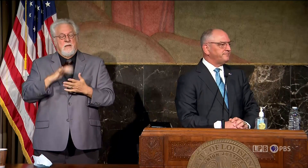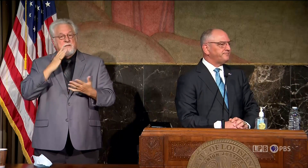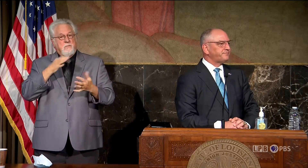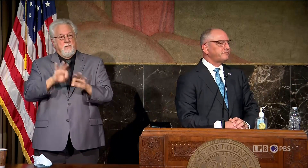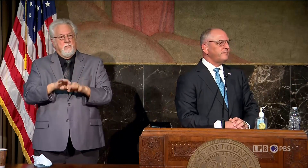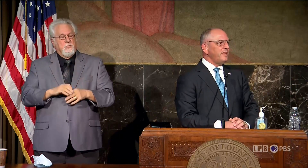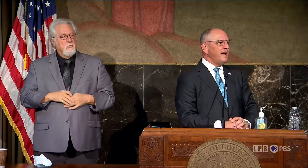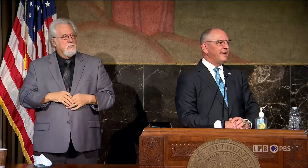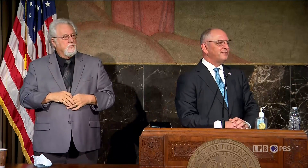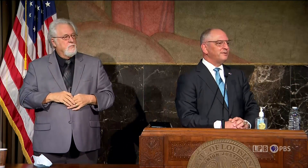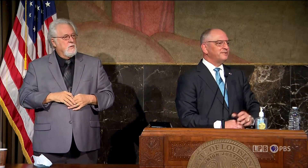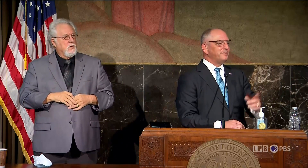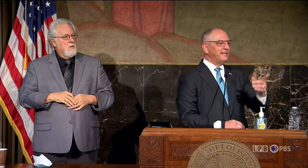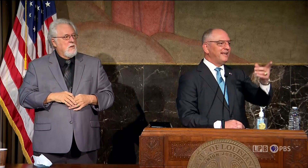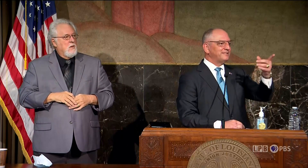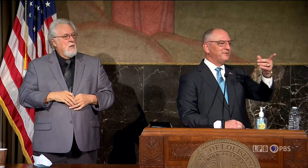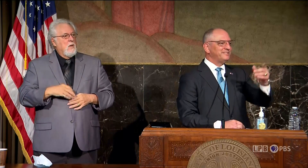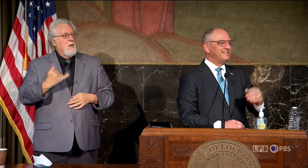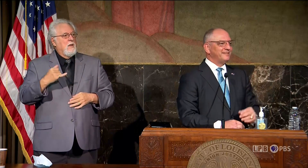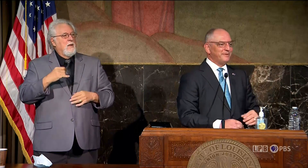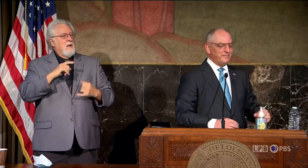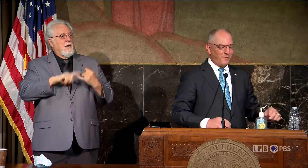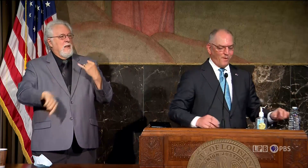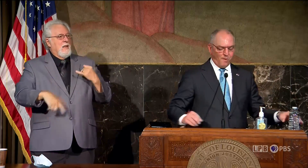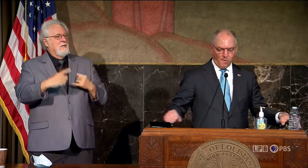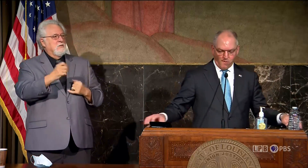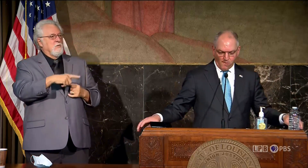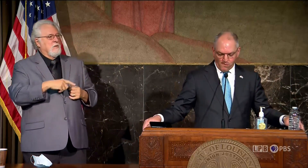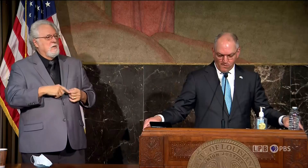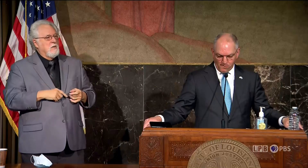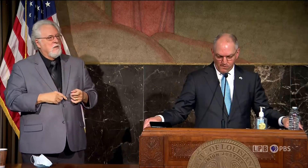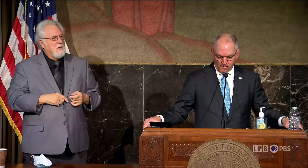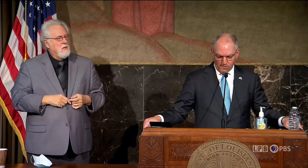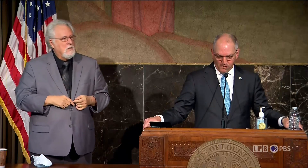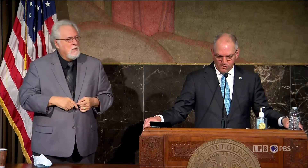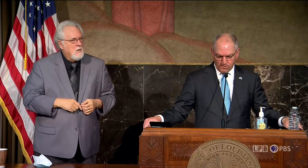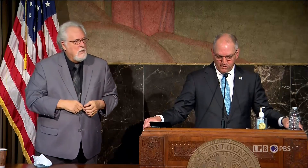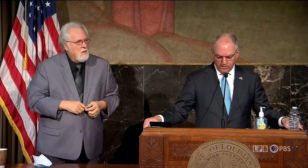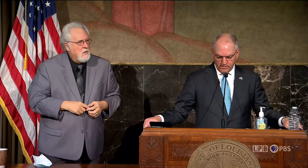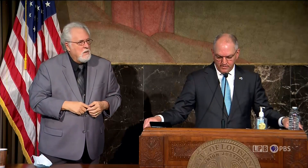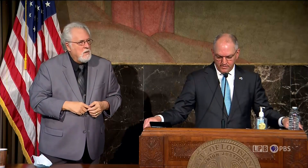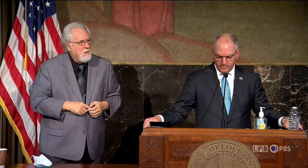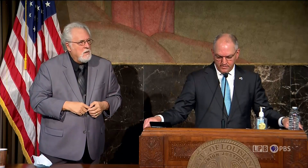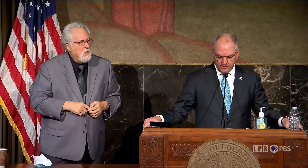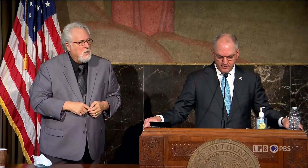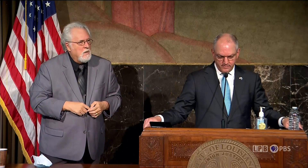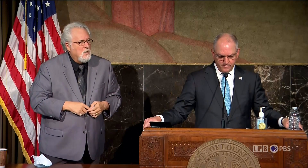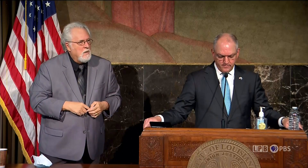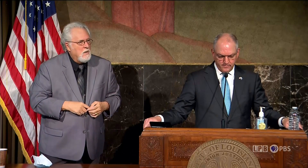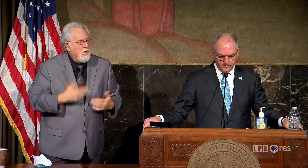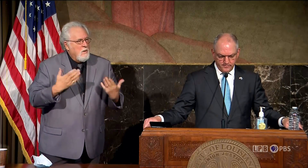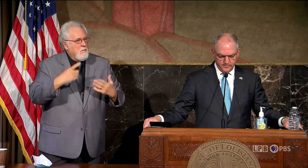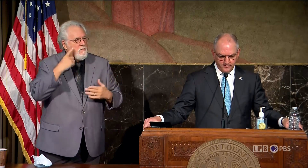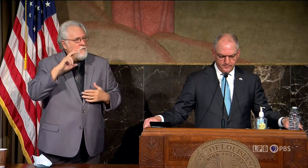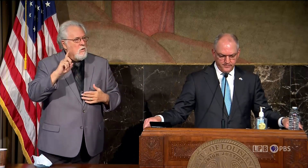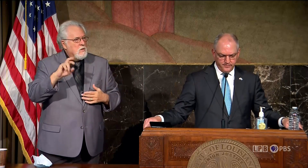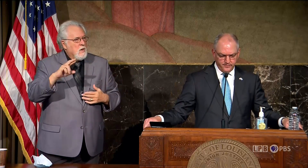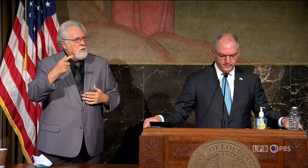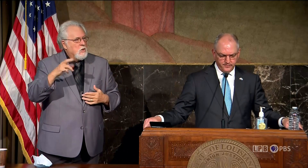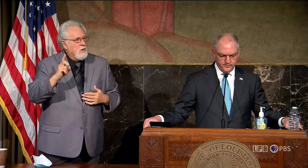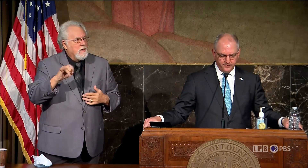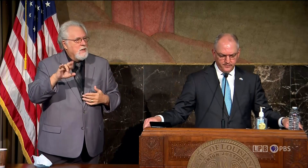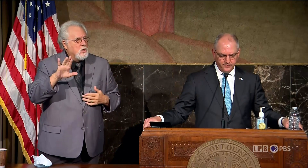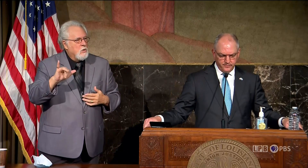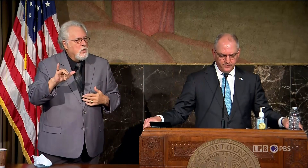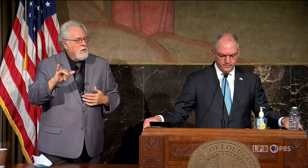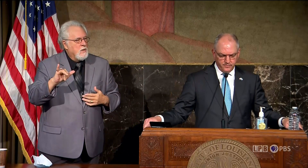important. All right, so this will be the last question. Yes, ma'am. And it may be that Dr. Guidry has answered this one. So a few weeks ago,